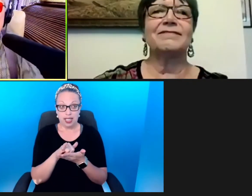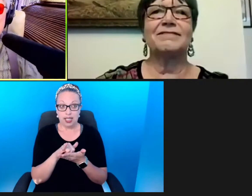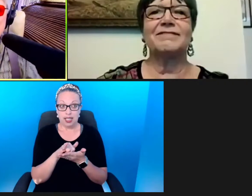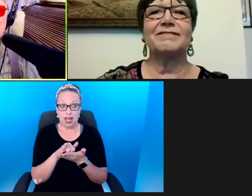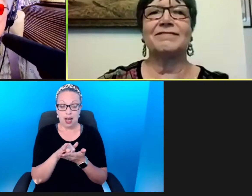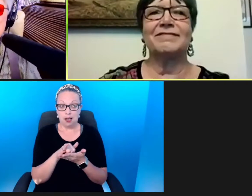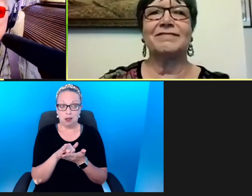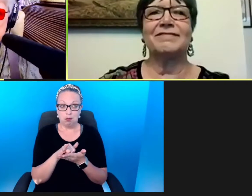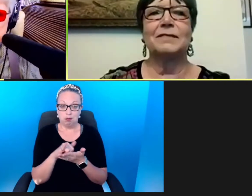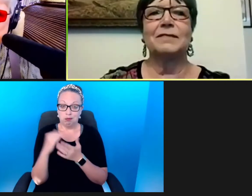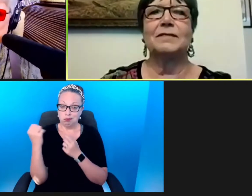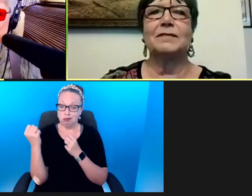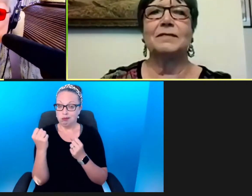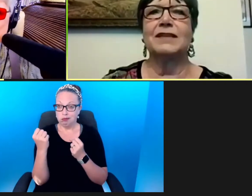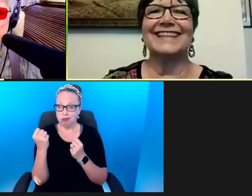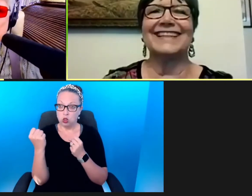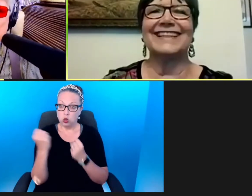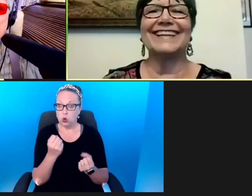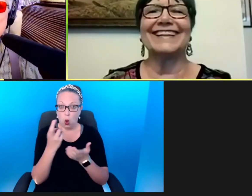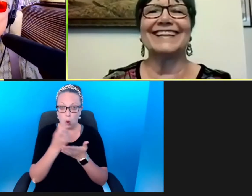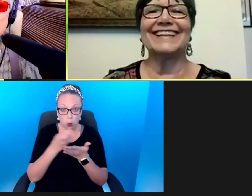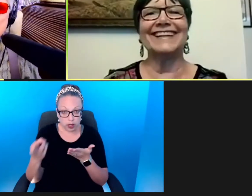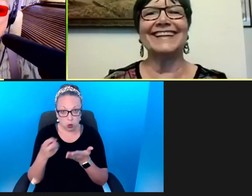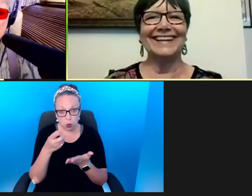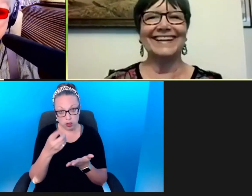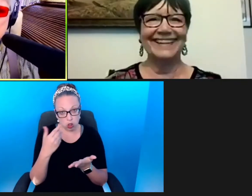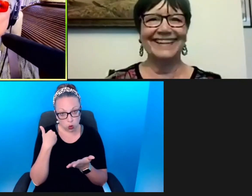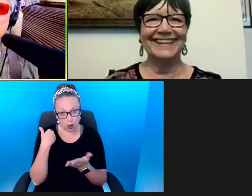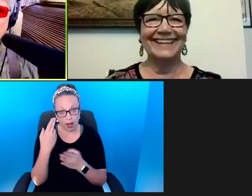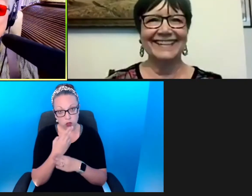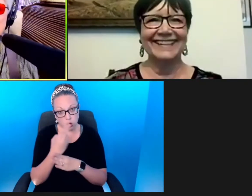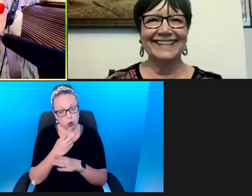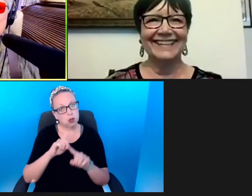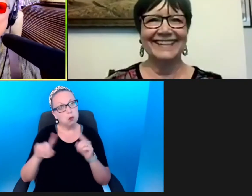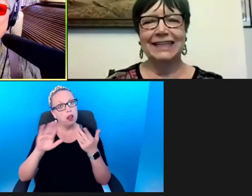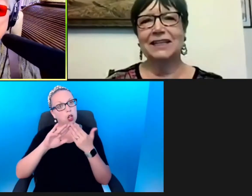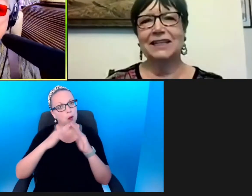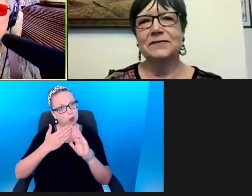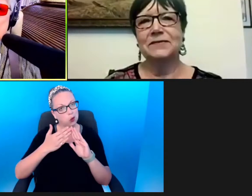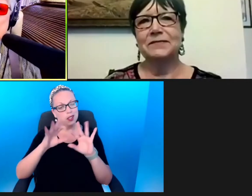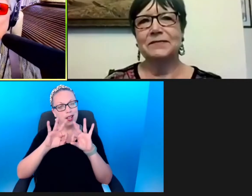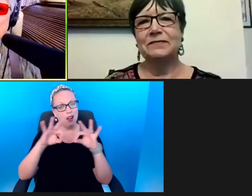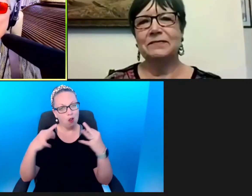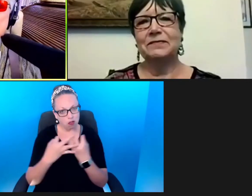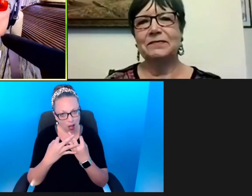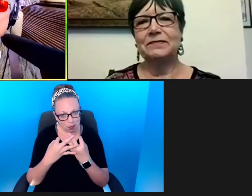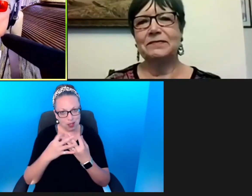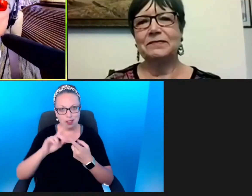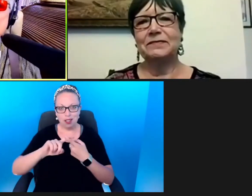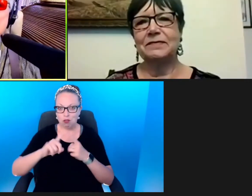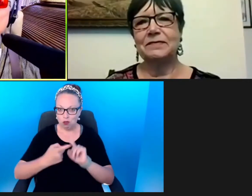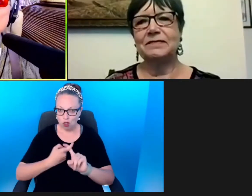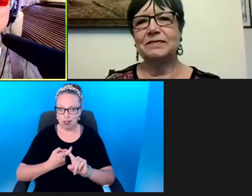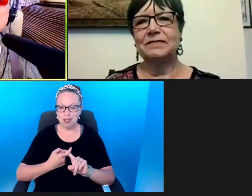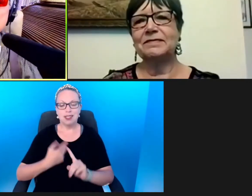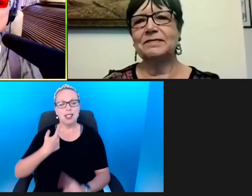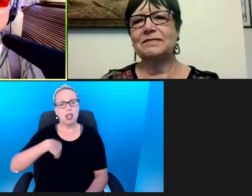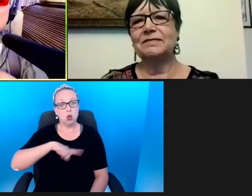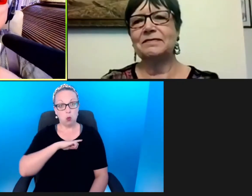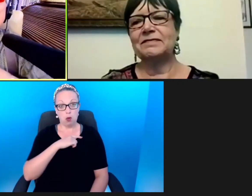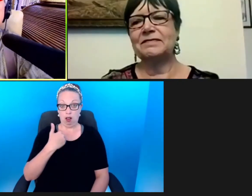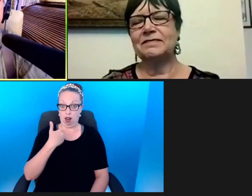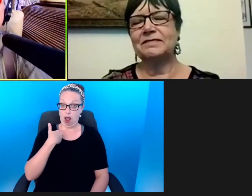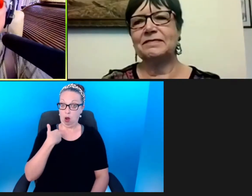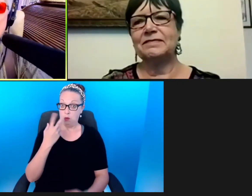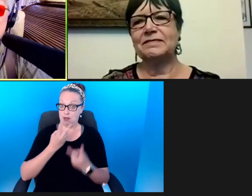of resources to draw on, but the community of family and friends. And when I was visiting with you, when I was